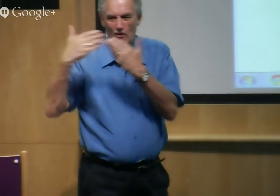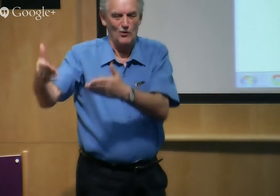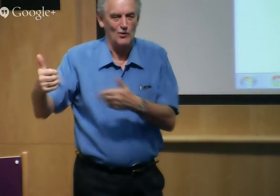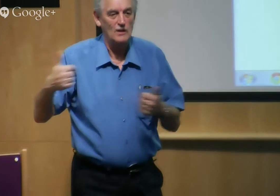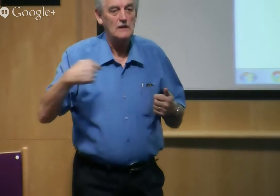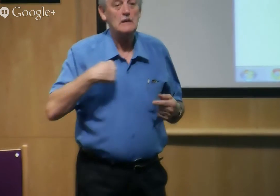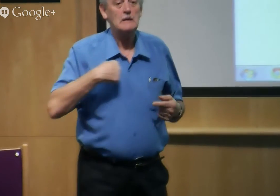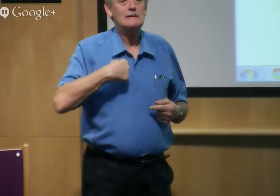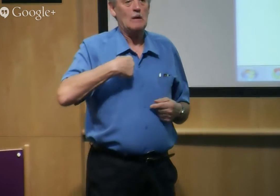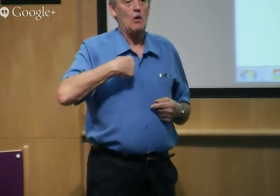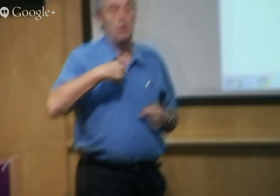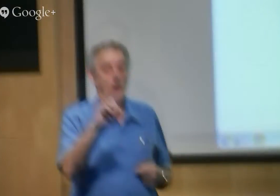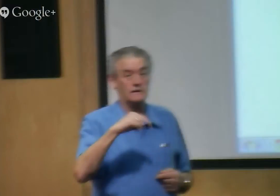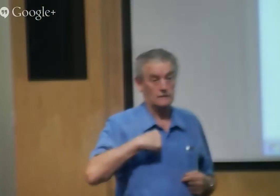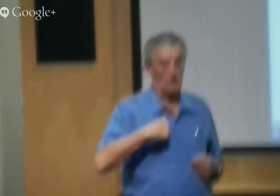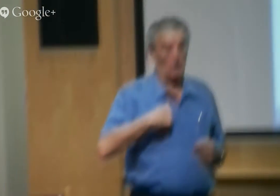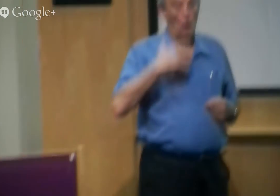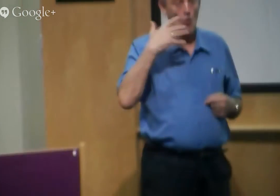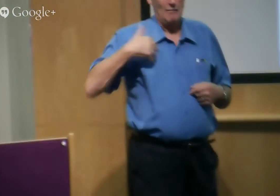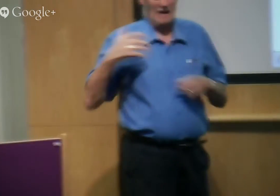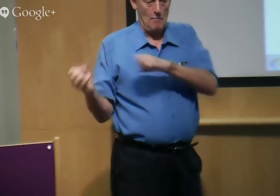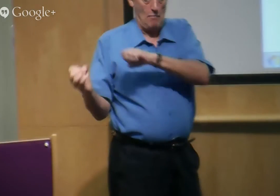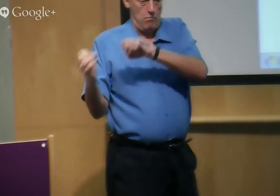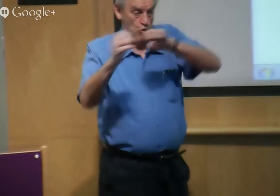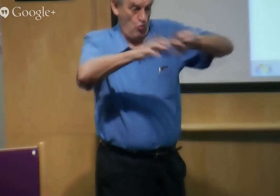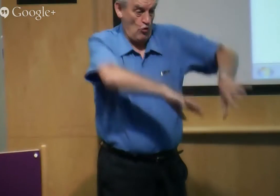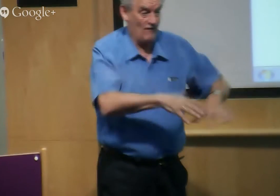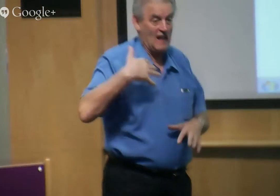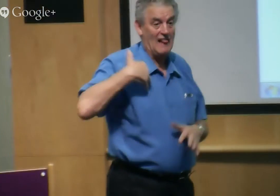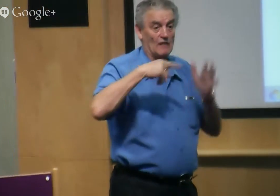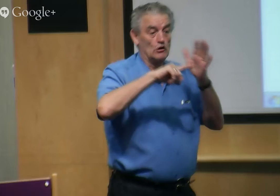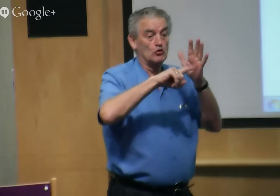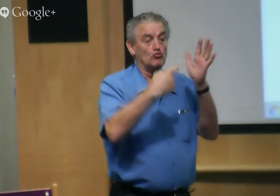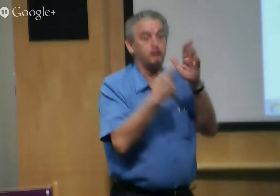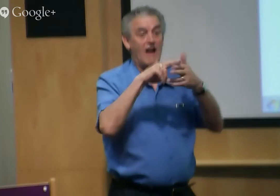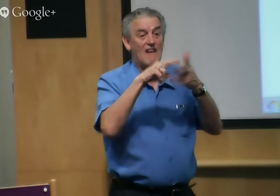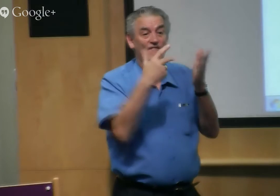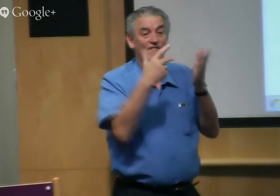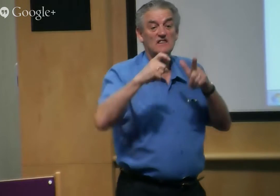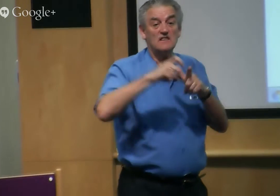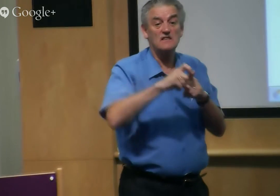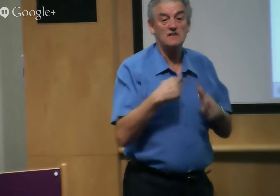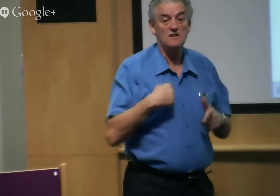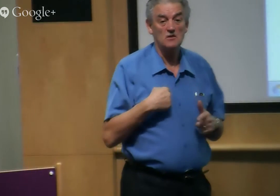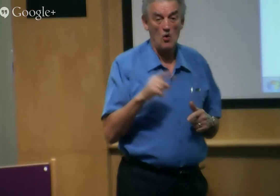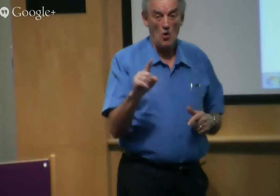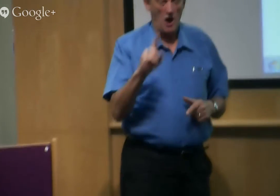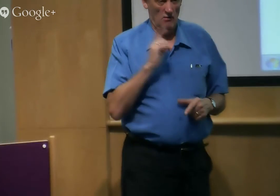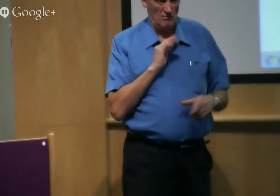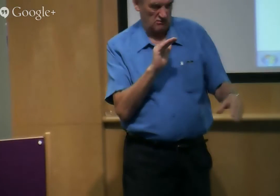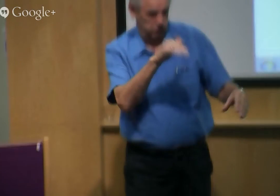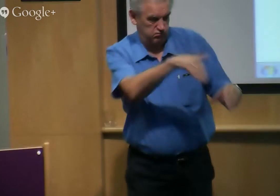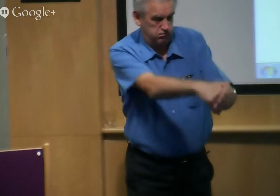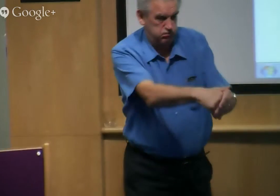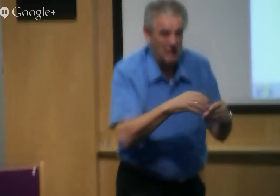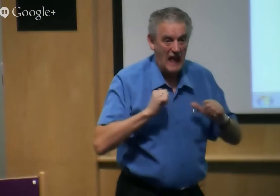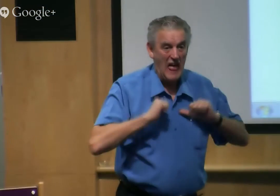She's stolen some of my thunder, so I won't have to say all the things I was going to say. we moved to Trafford,